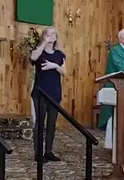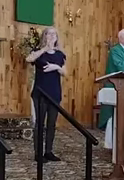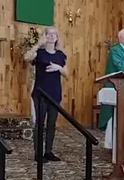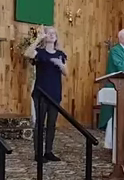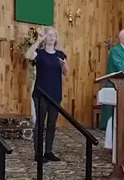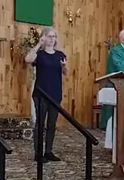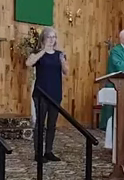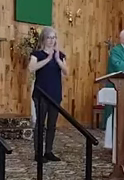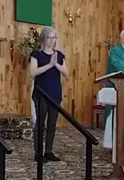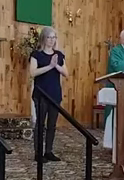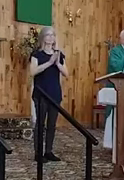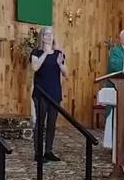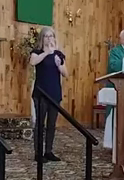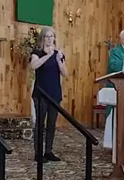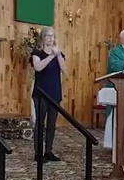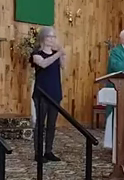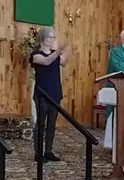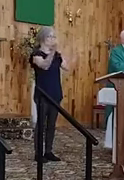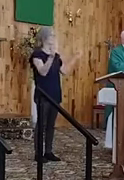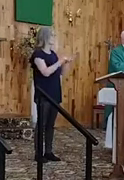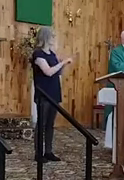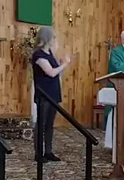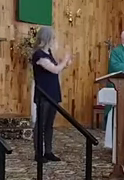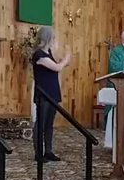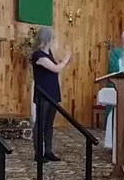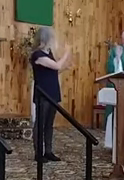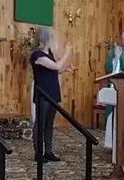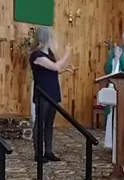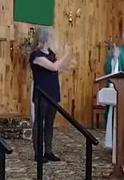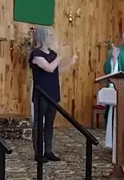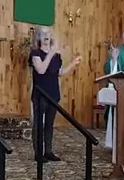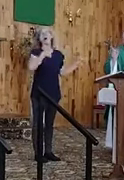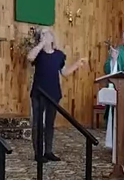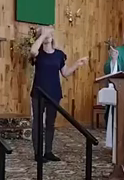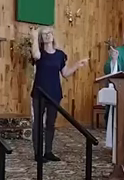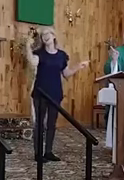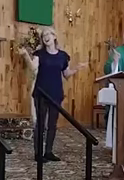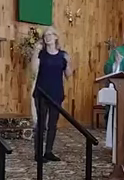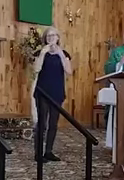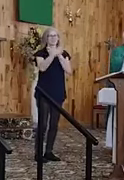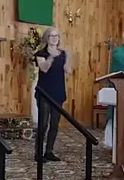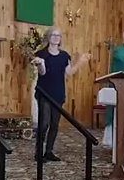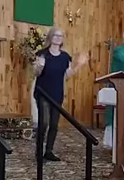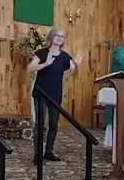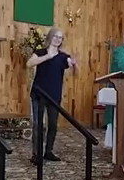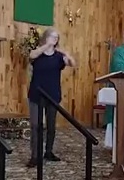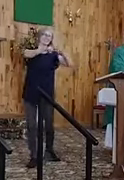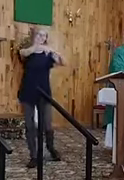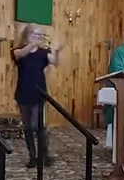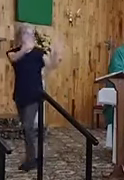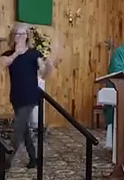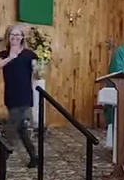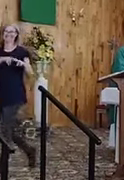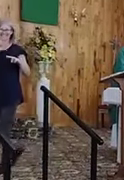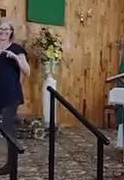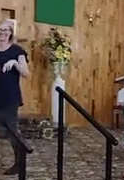Lord. Amen. The Lord be with you. With your spirit. I forgot about the announcements, so sit back down for a